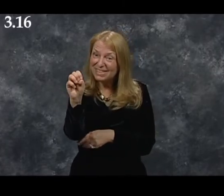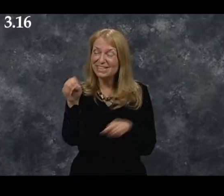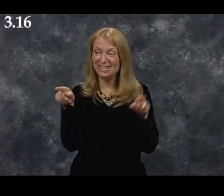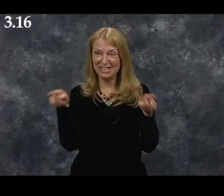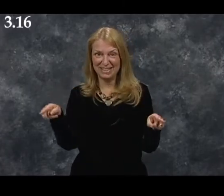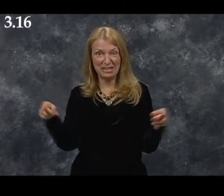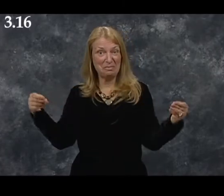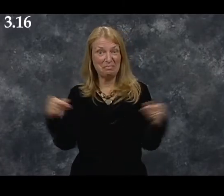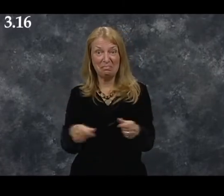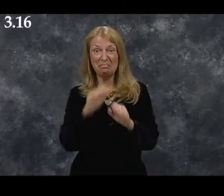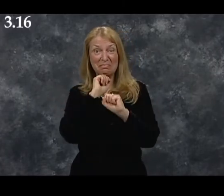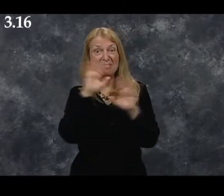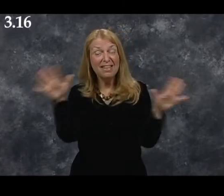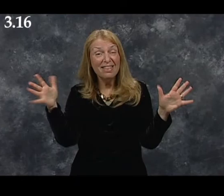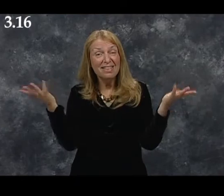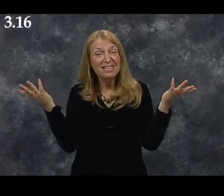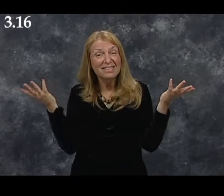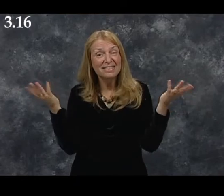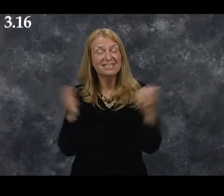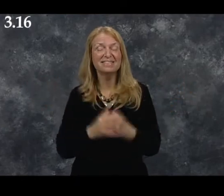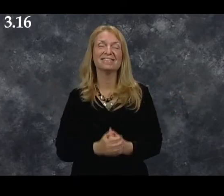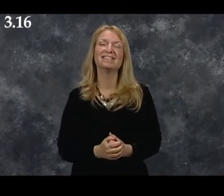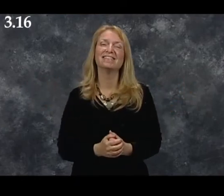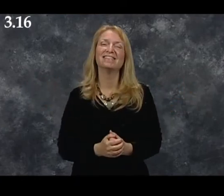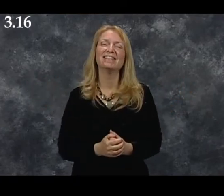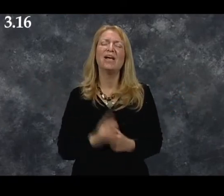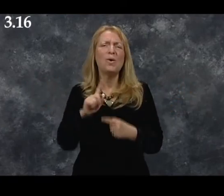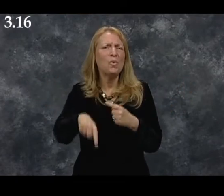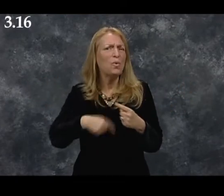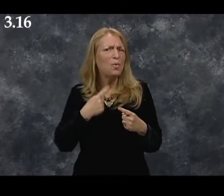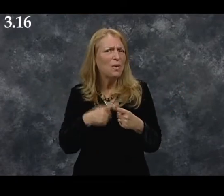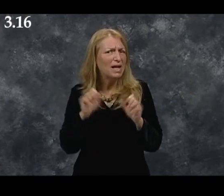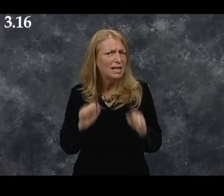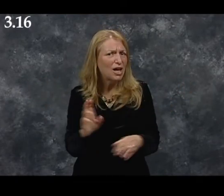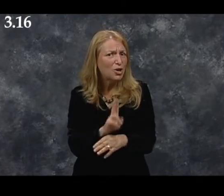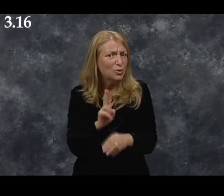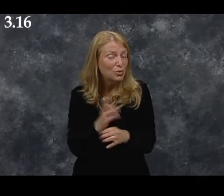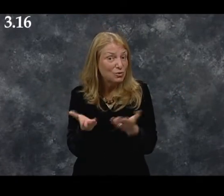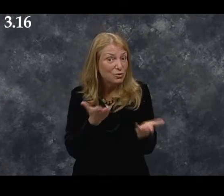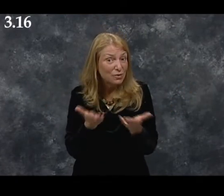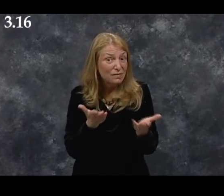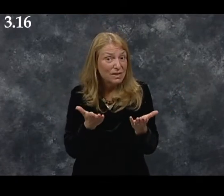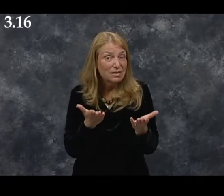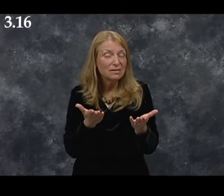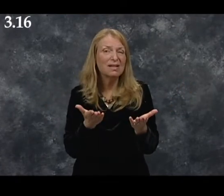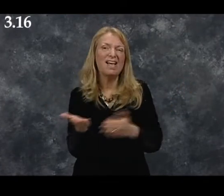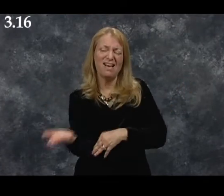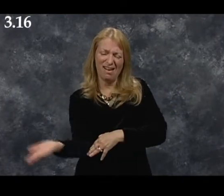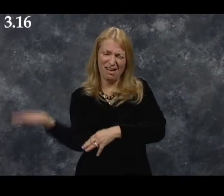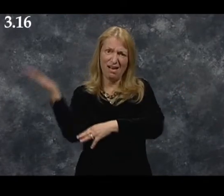it's free. The callers do not pay anything. And when is the service